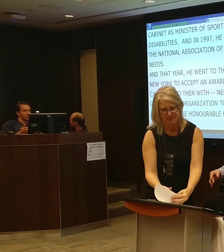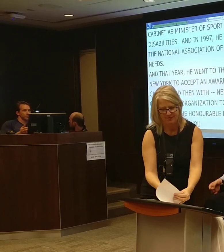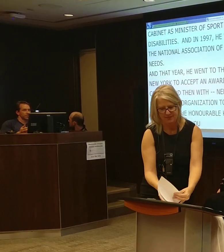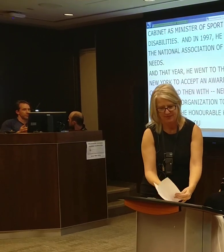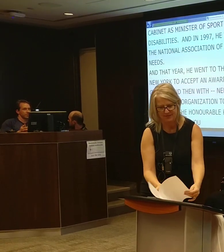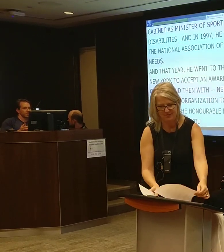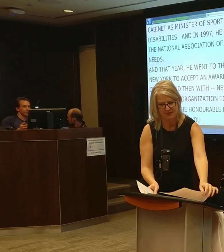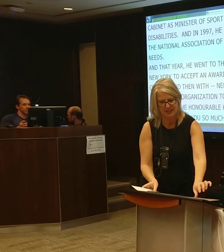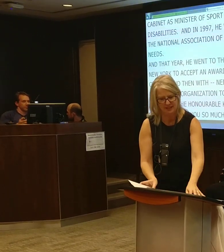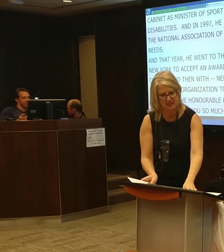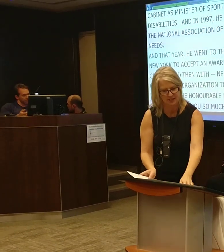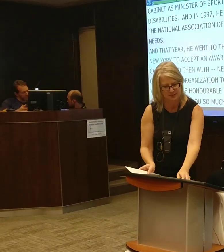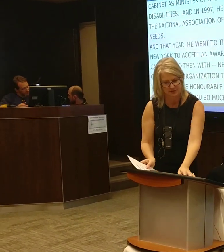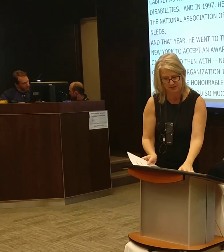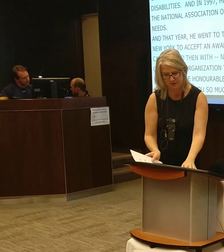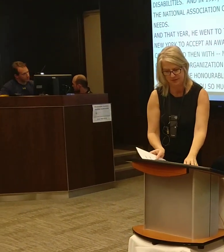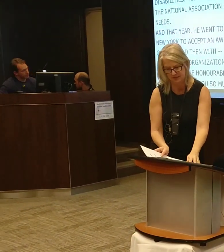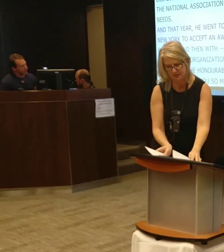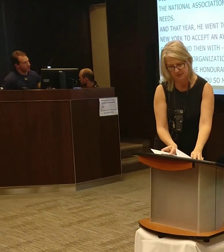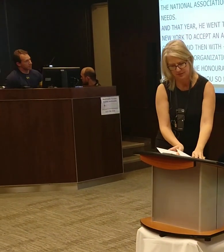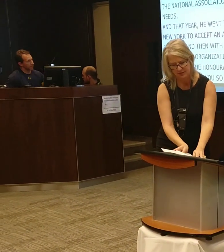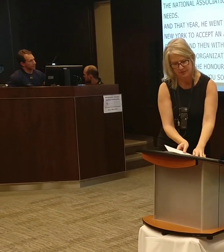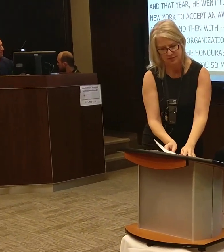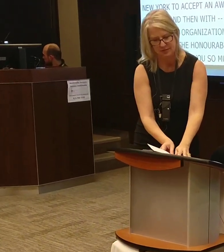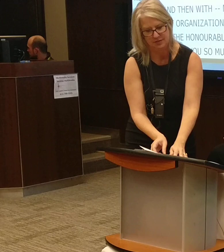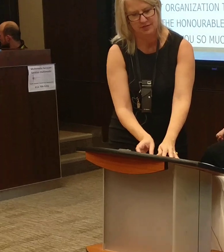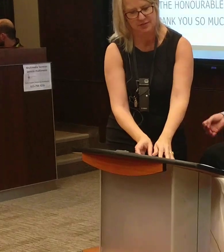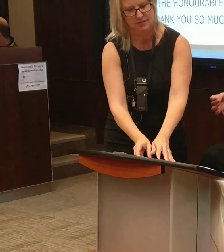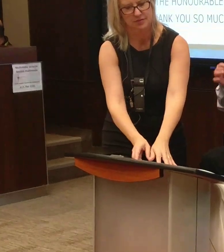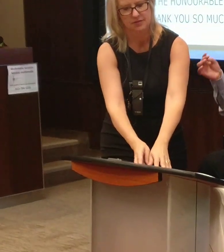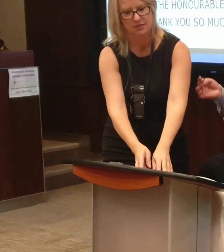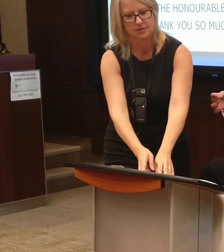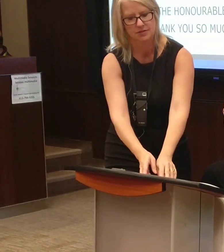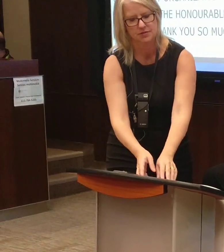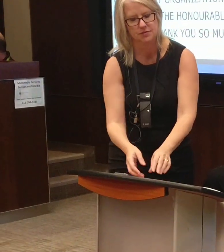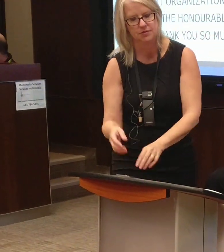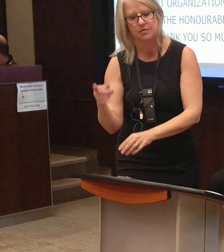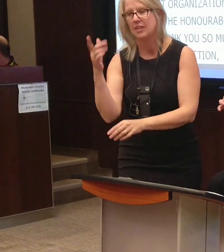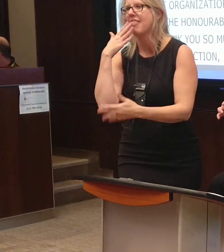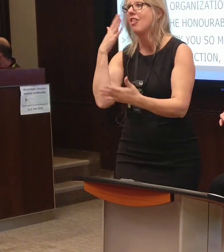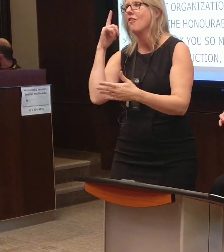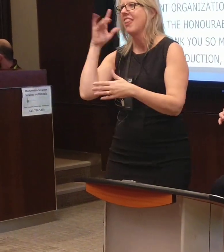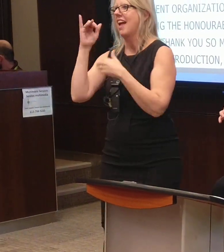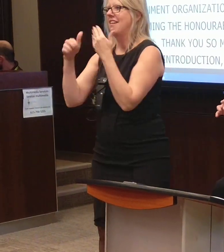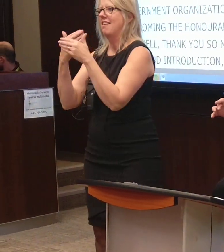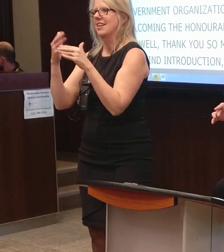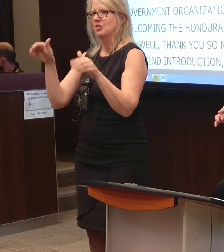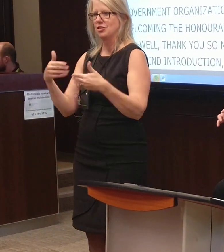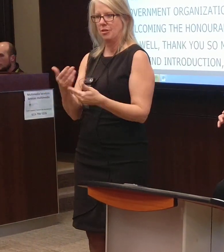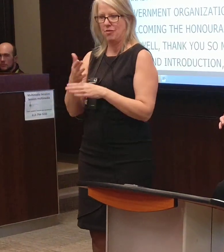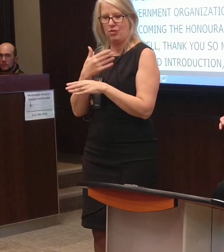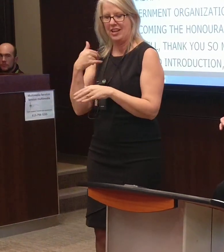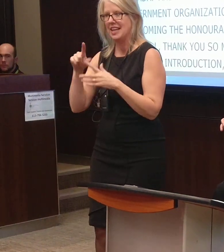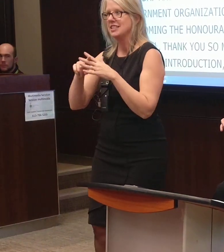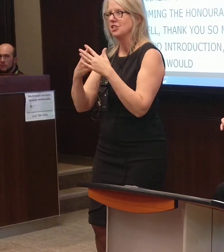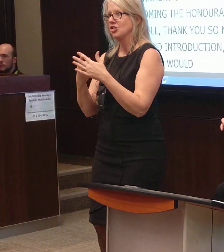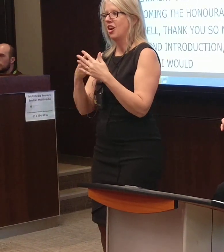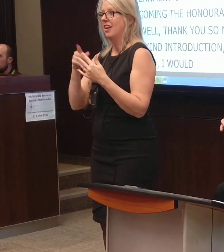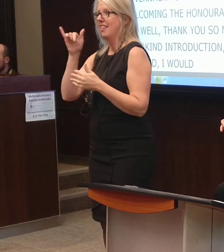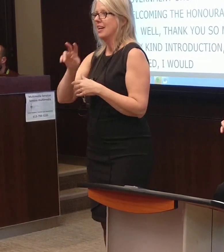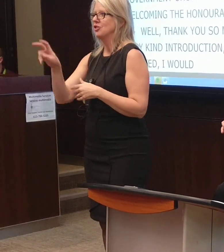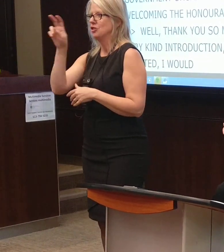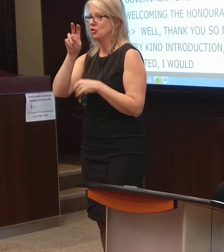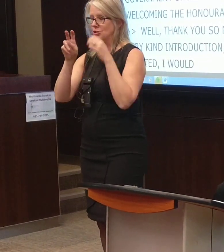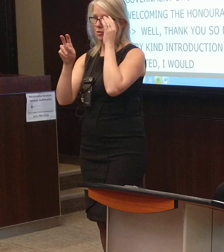Taylor, for that very kind introduction. And before I get started, I'd just like to note that trip down memory